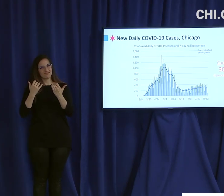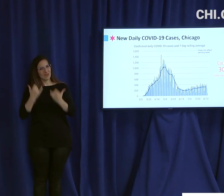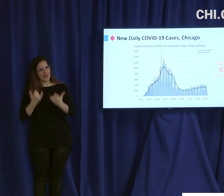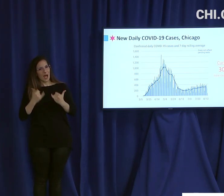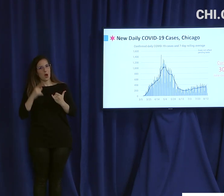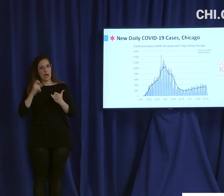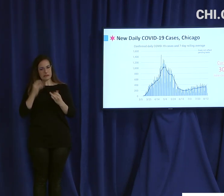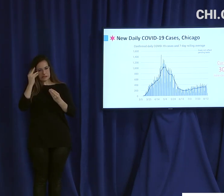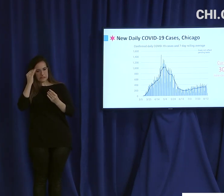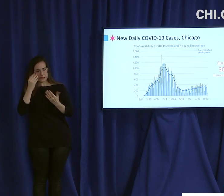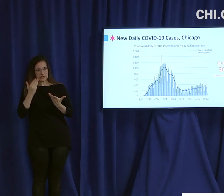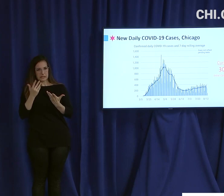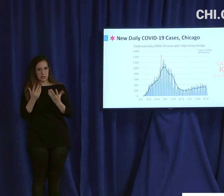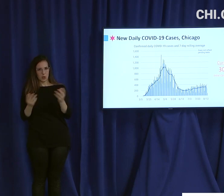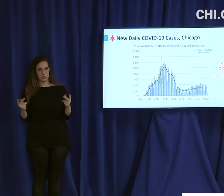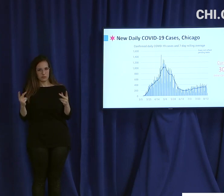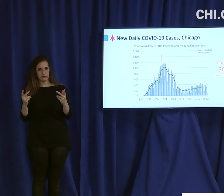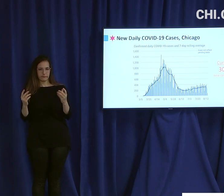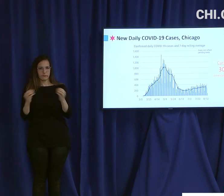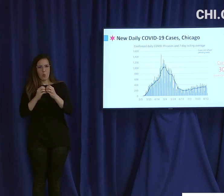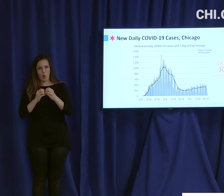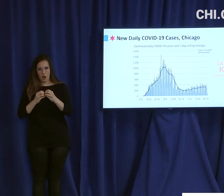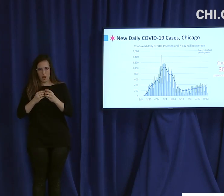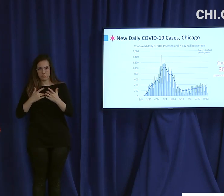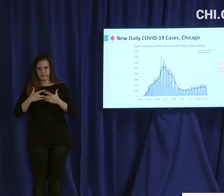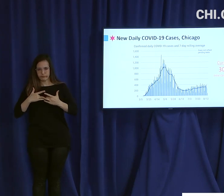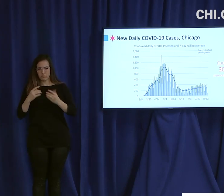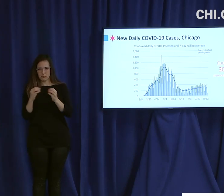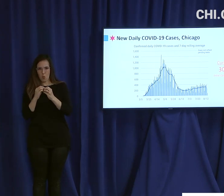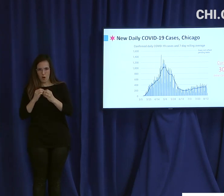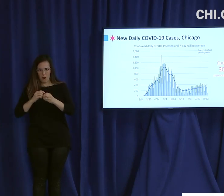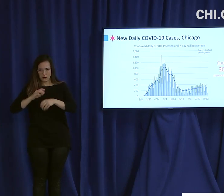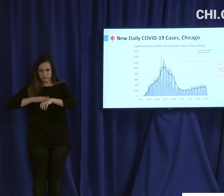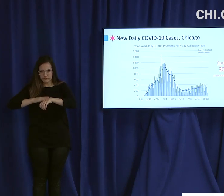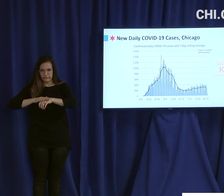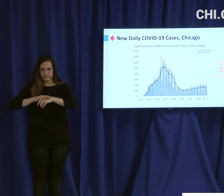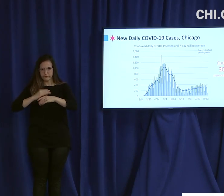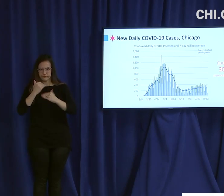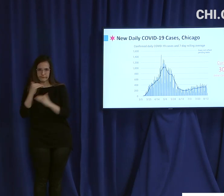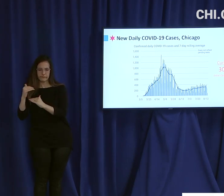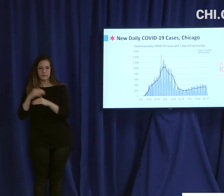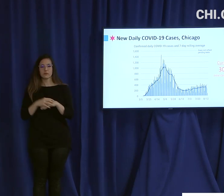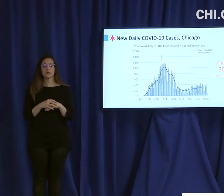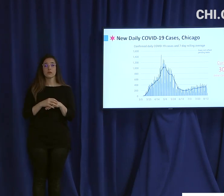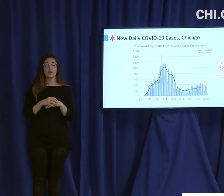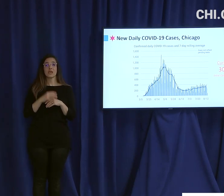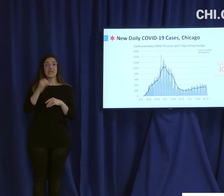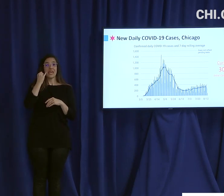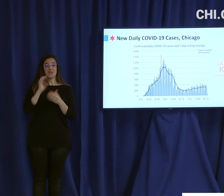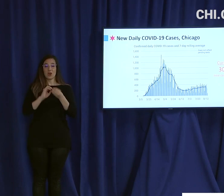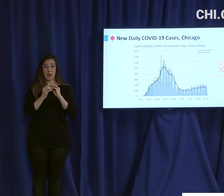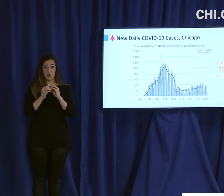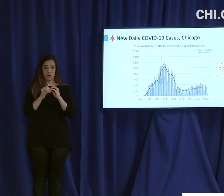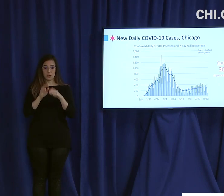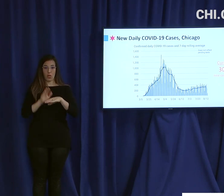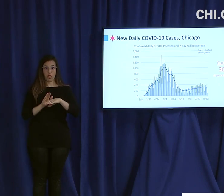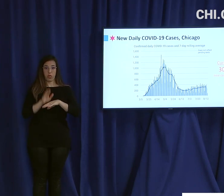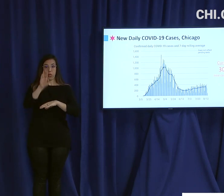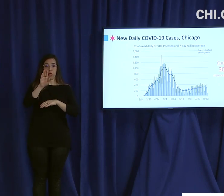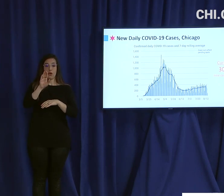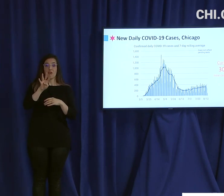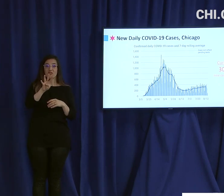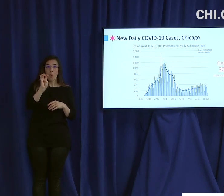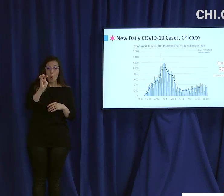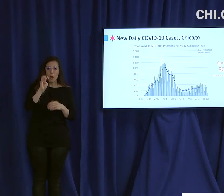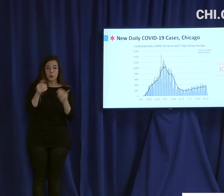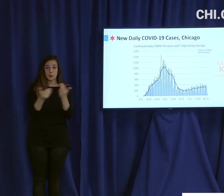that 400 number is really our major concern that we don't want to get to. If we get to a point where we're having 400